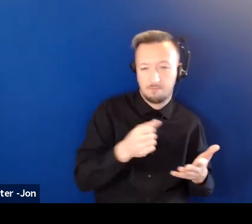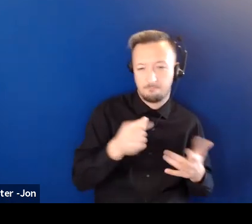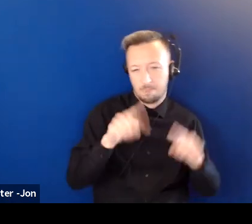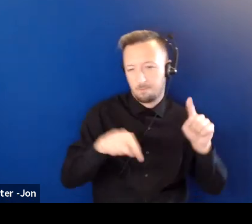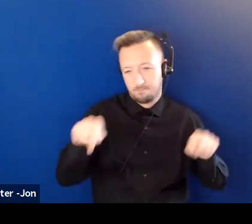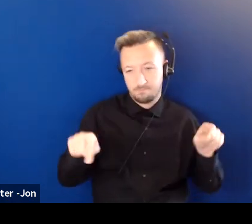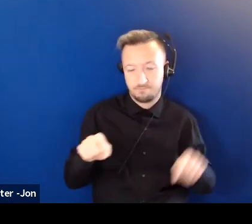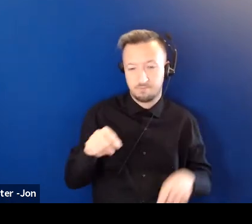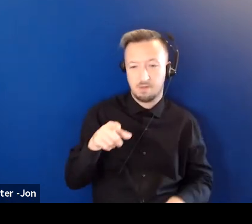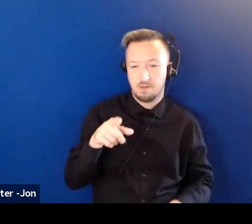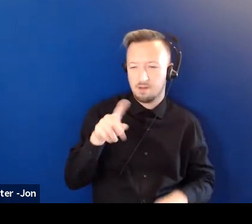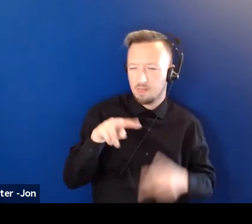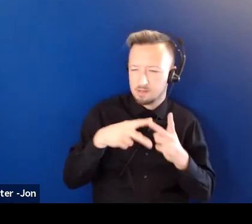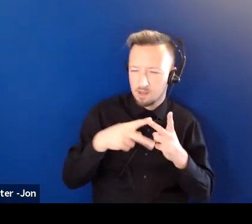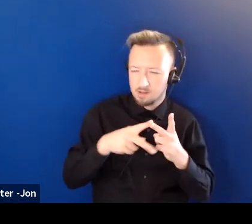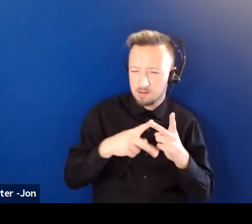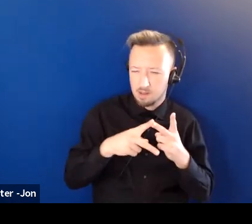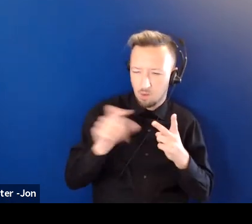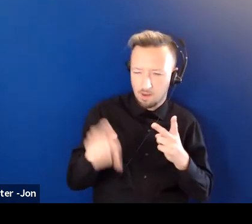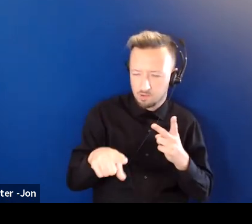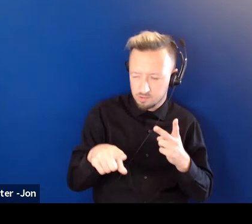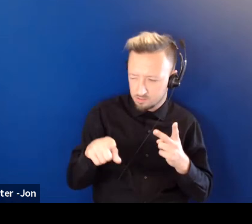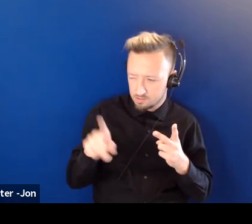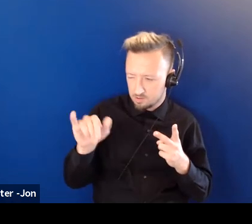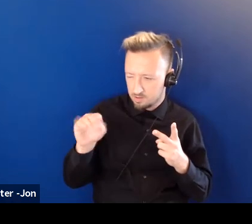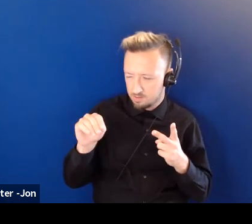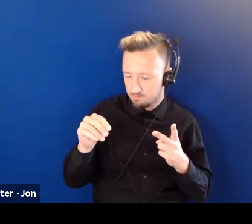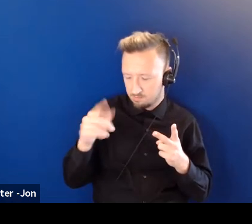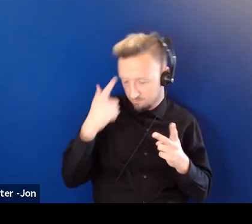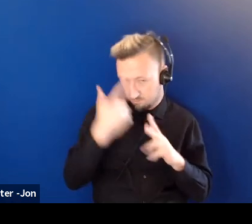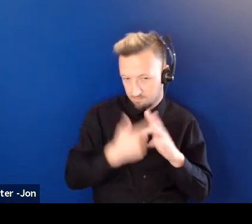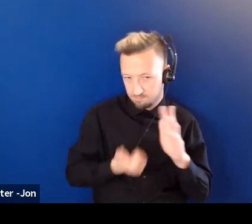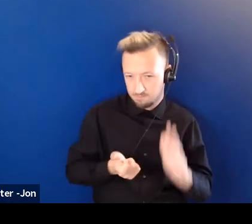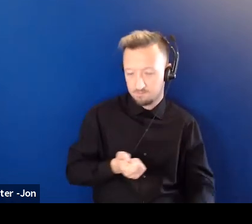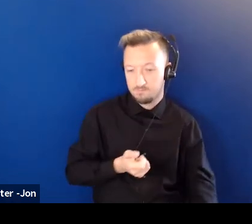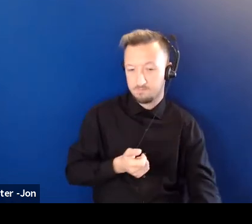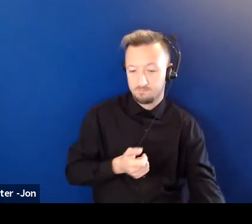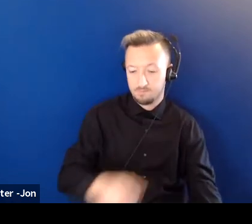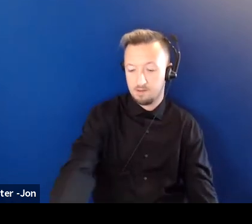Remind me that second question, Kim. Sorry.